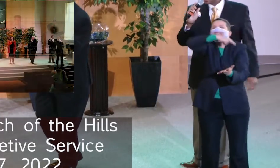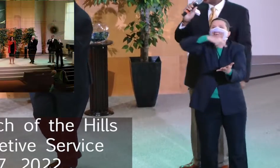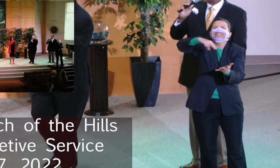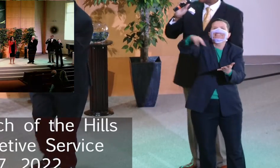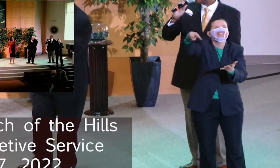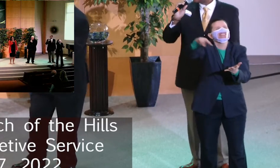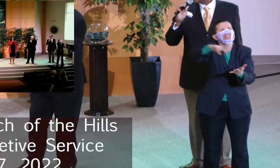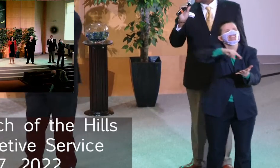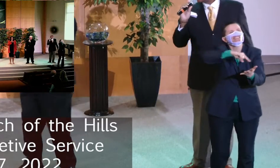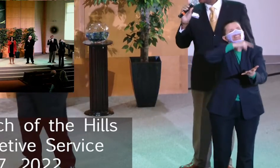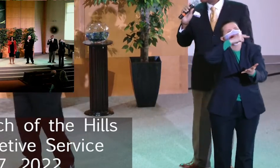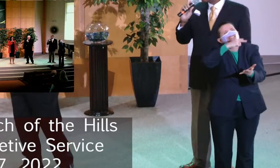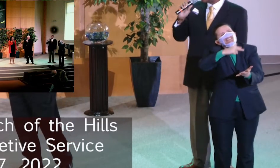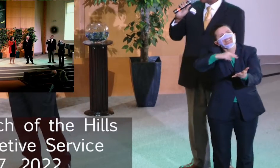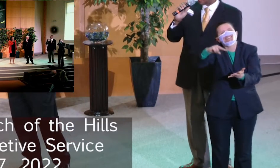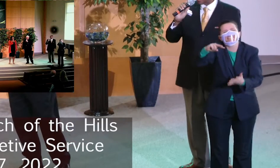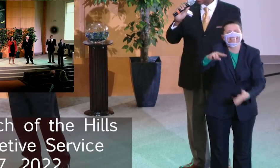into dancing.